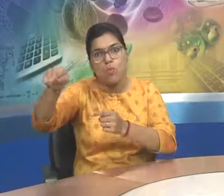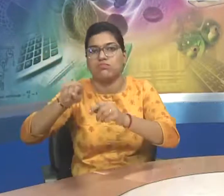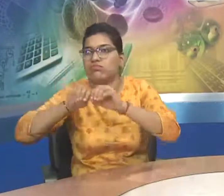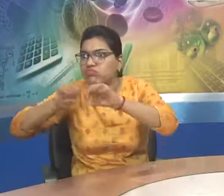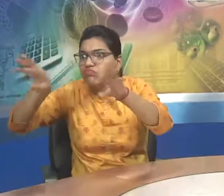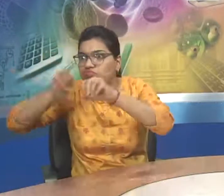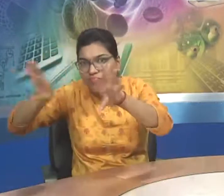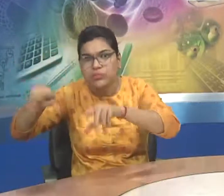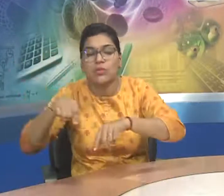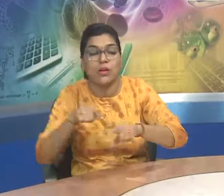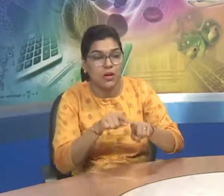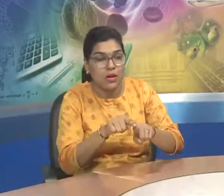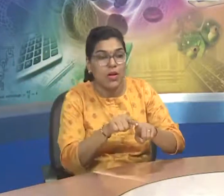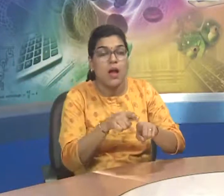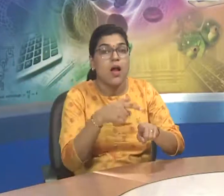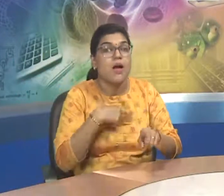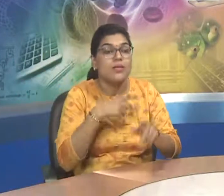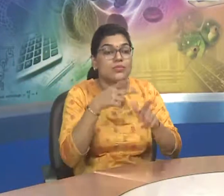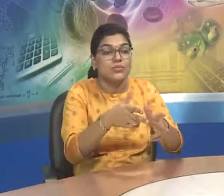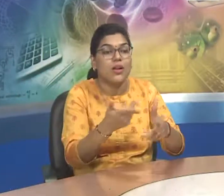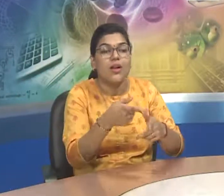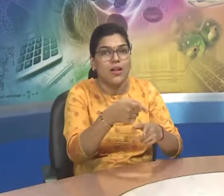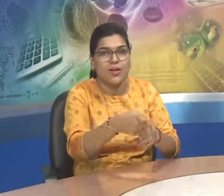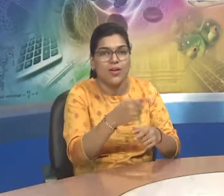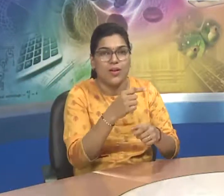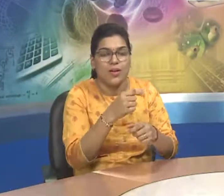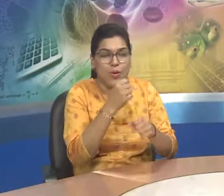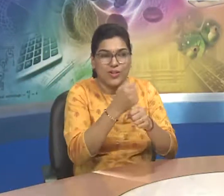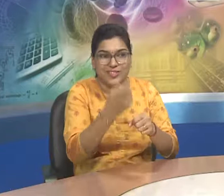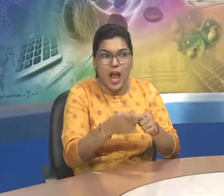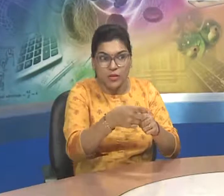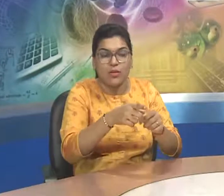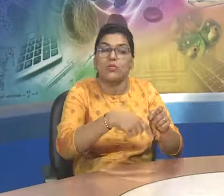preventive education must be